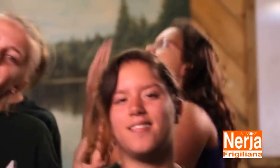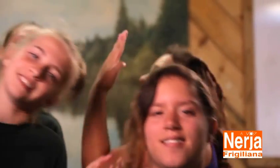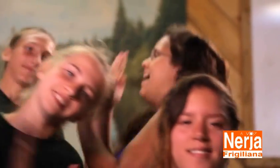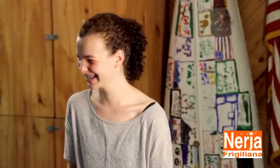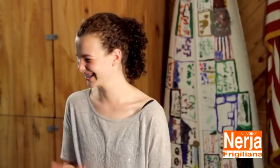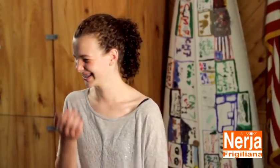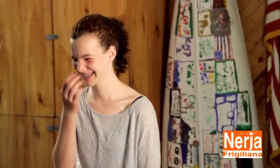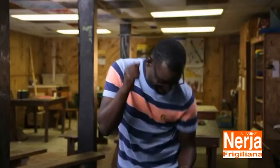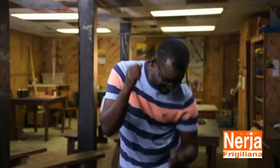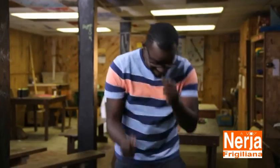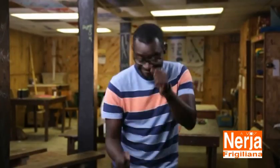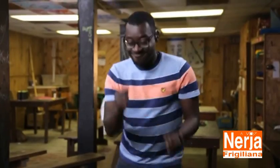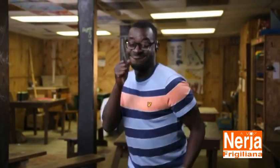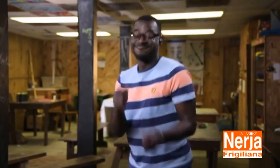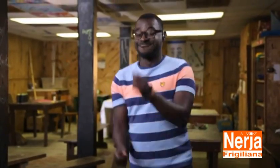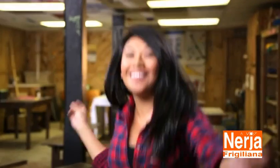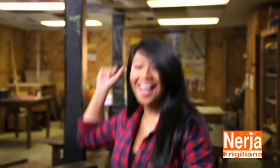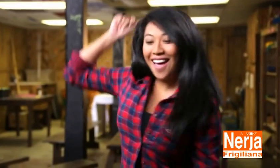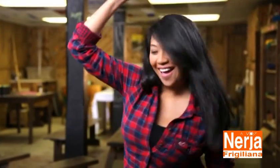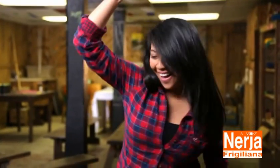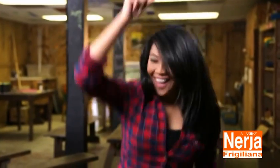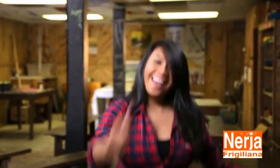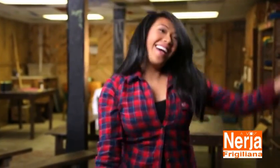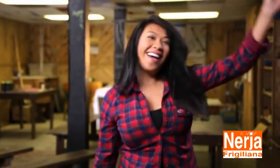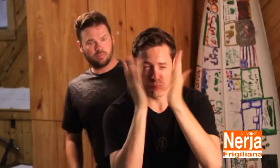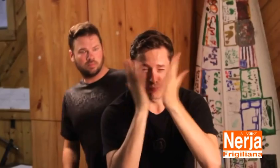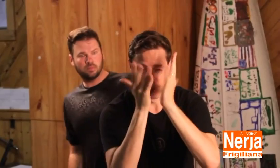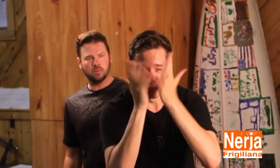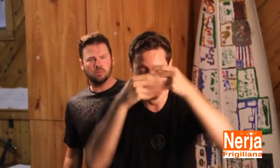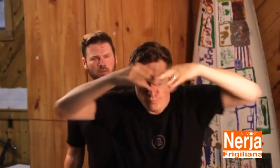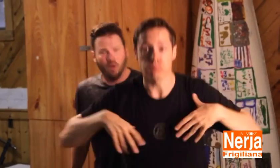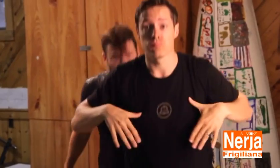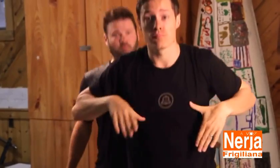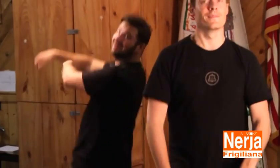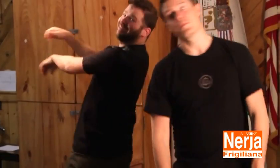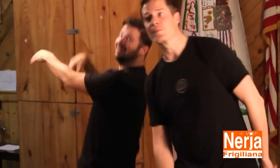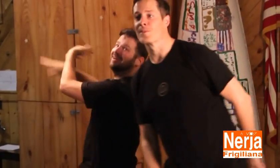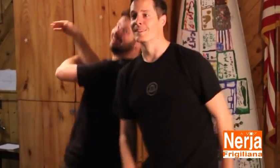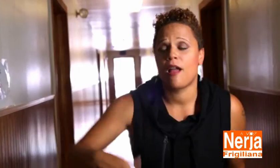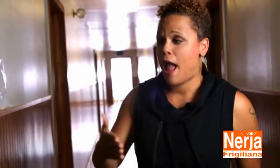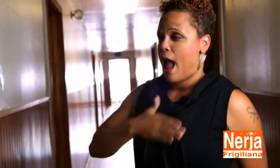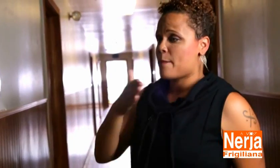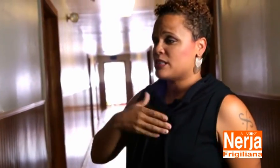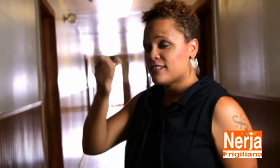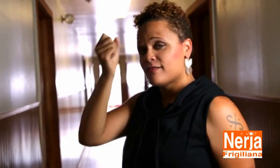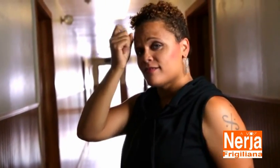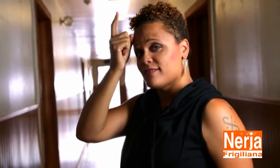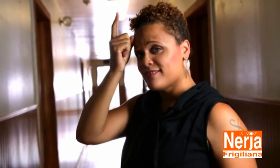feel like happiness is the truth. Clap along if you know what happiness is